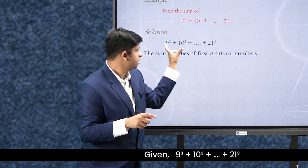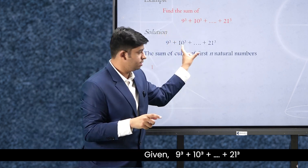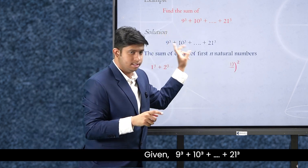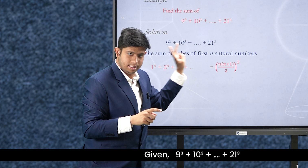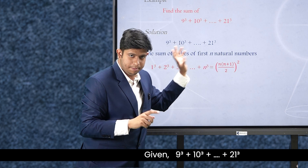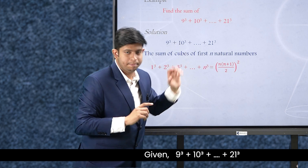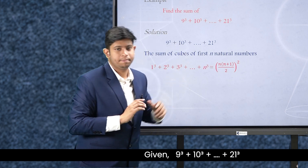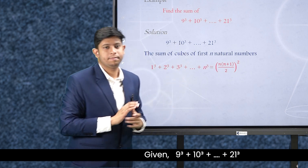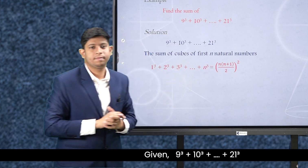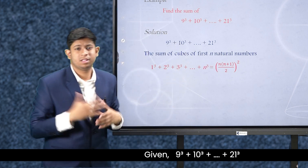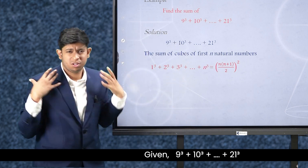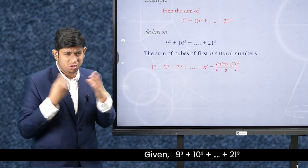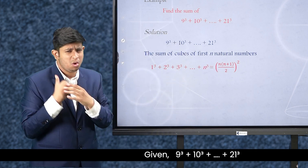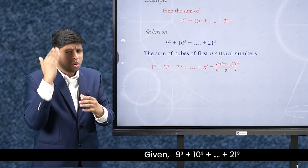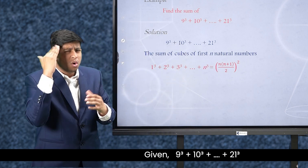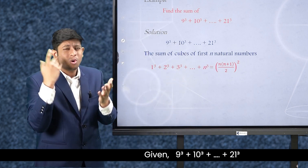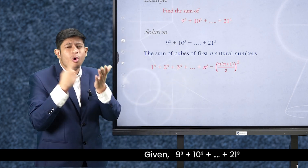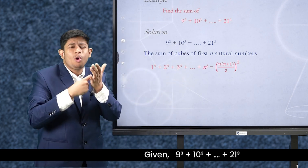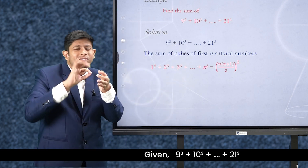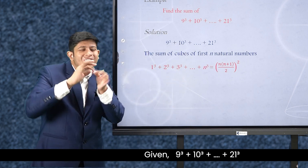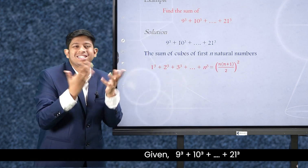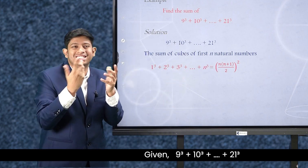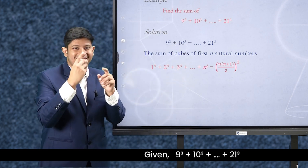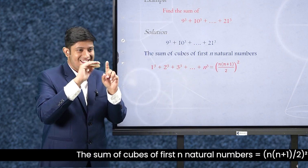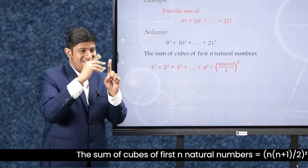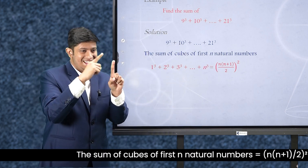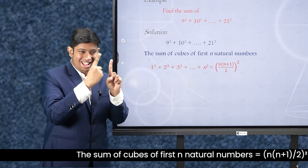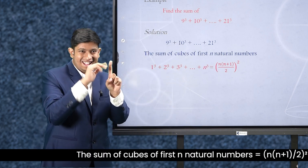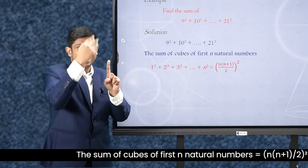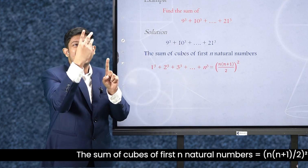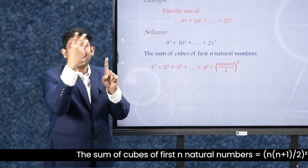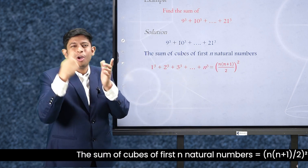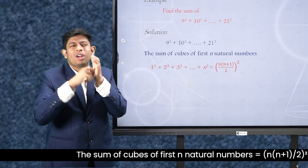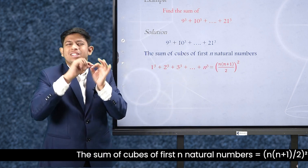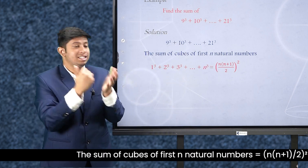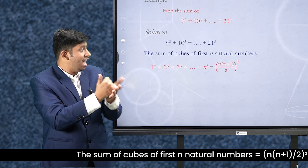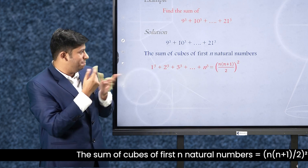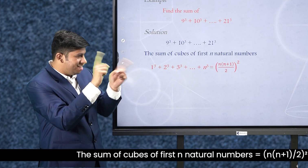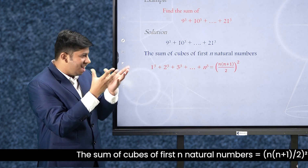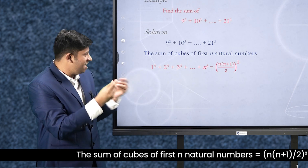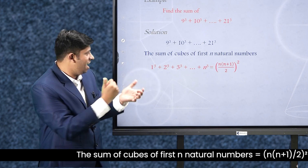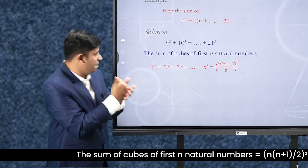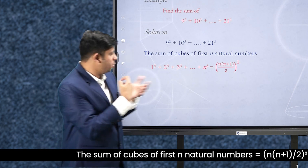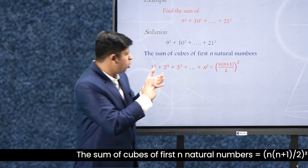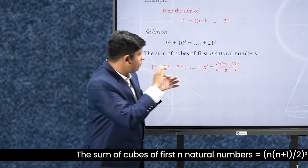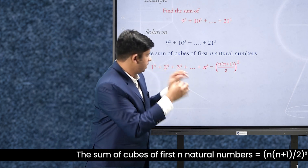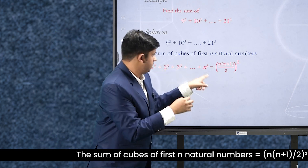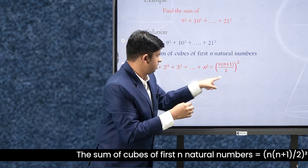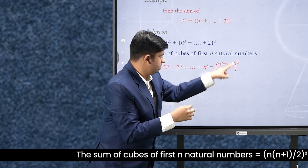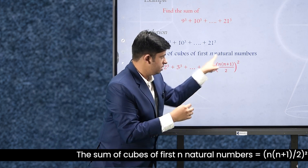plus 10 cube plus so on plus 21 cube. The sum of cubes of first n natural numbers is equal to n into n